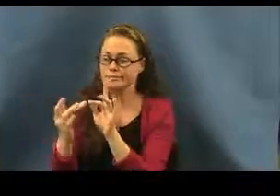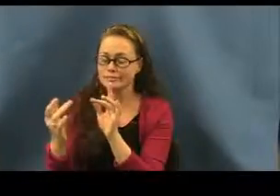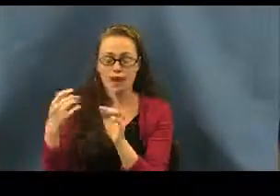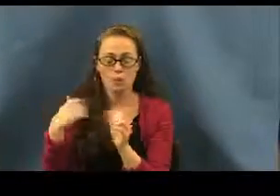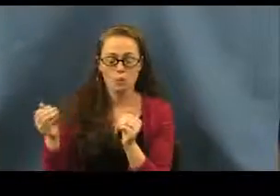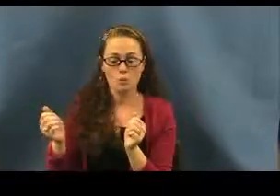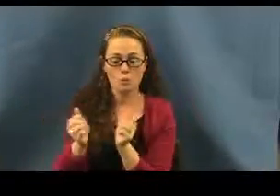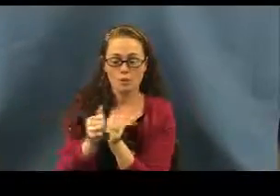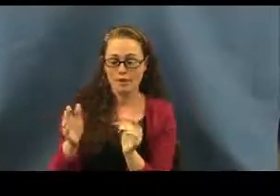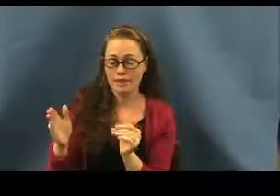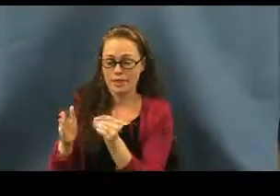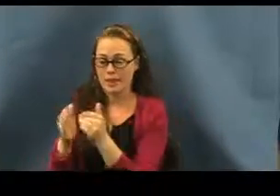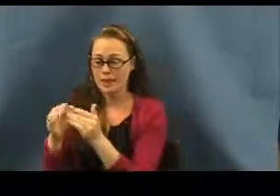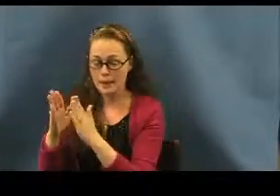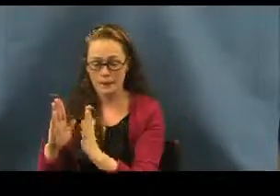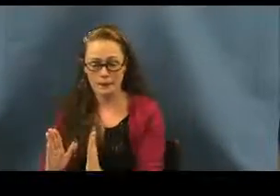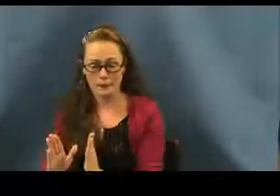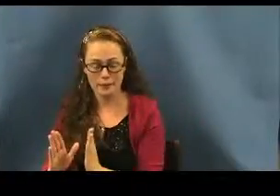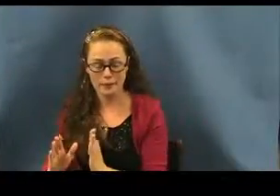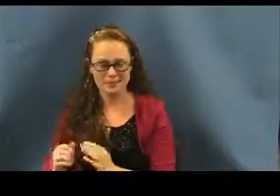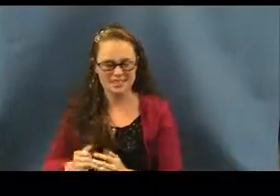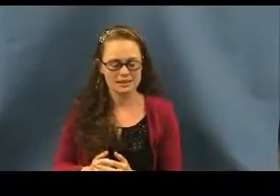can reflect our needs and dreams today?